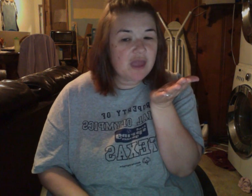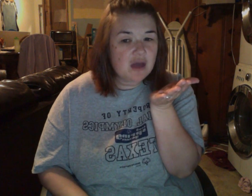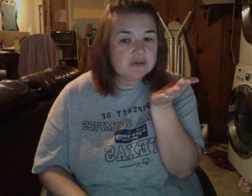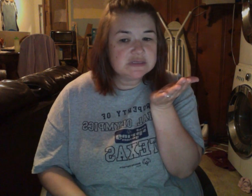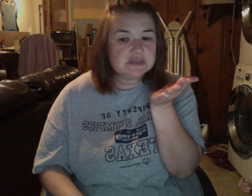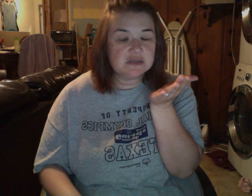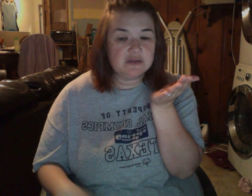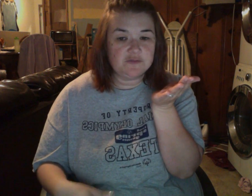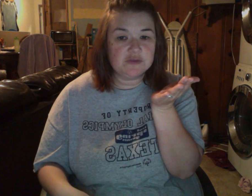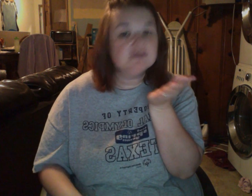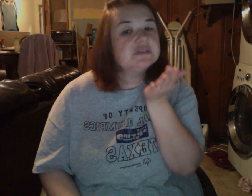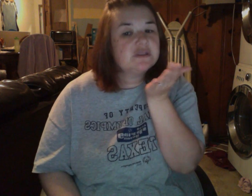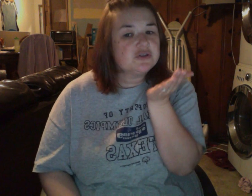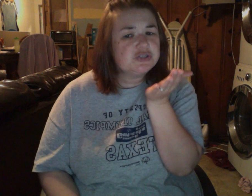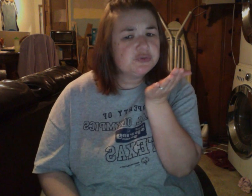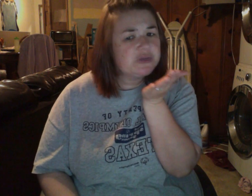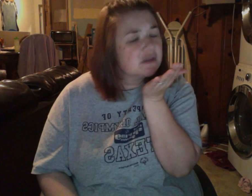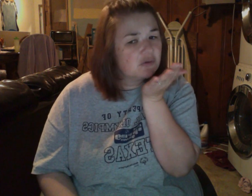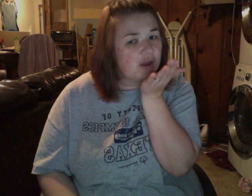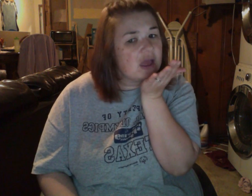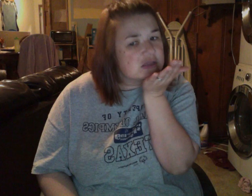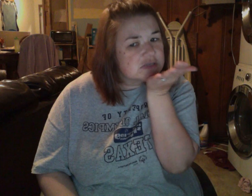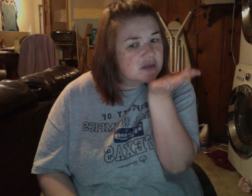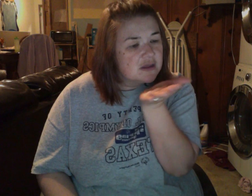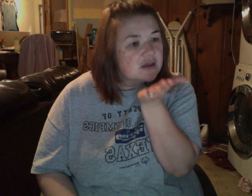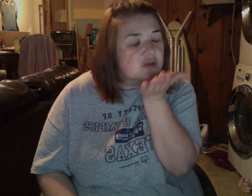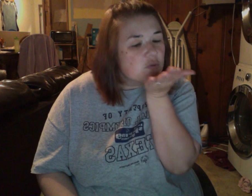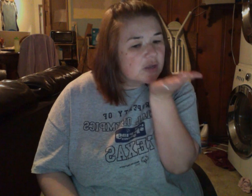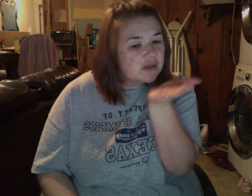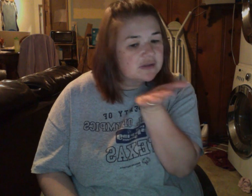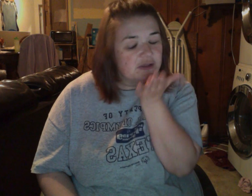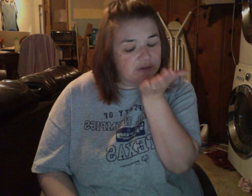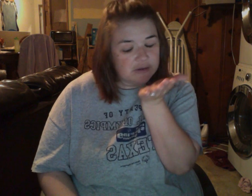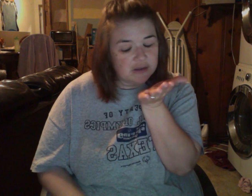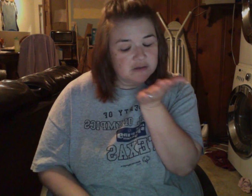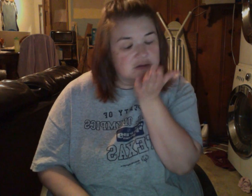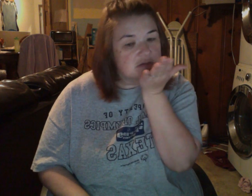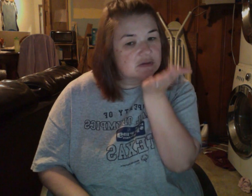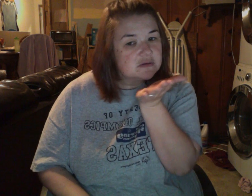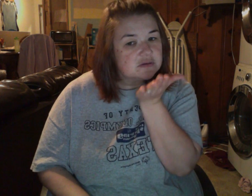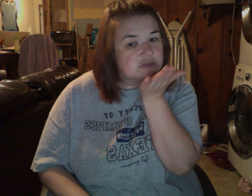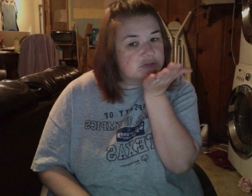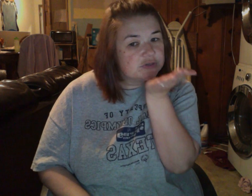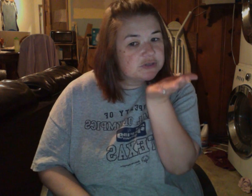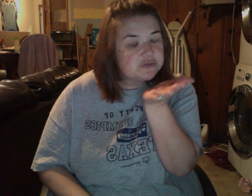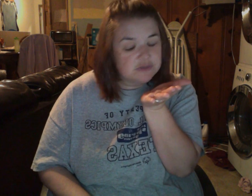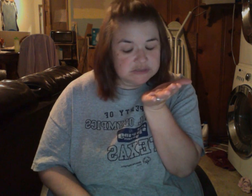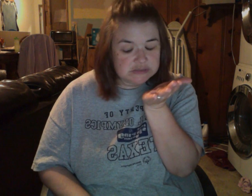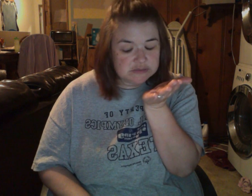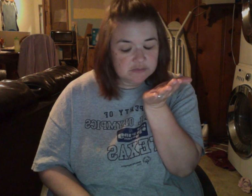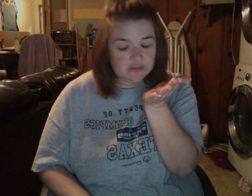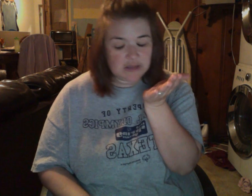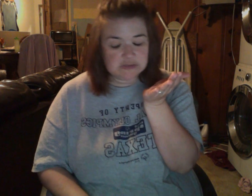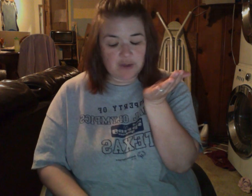cow is in the fields and they're chewing grass, you want to get down there in it. So you're going to do this. That's